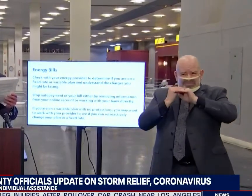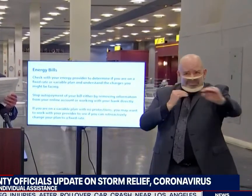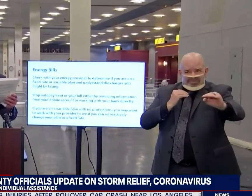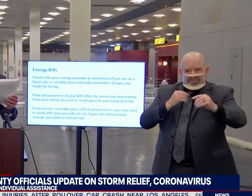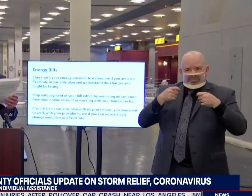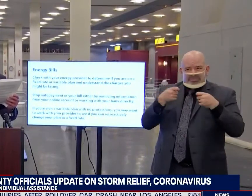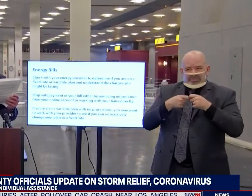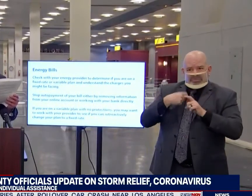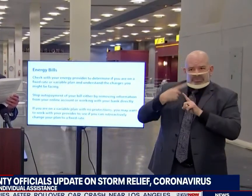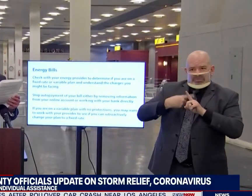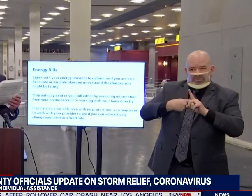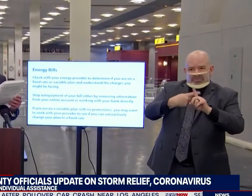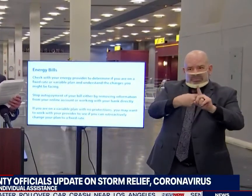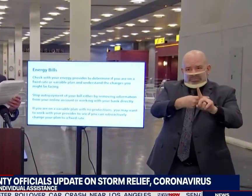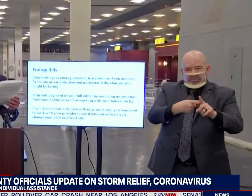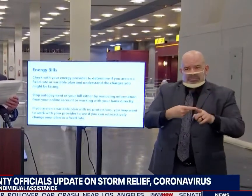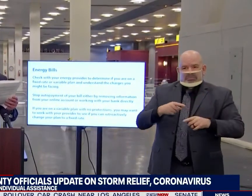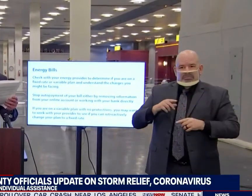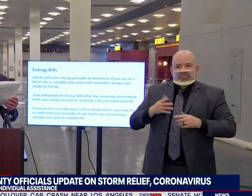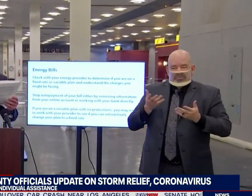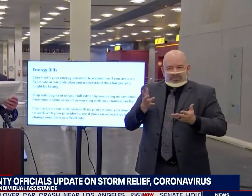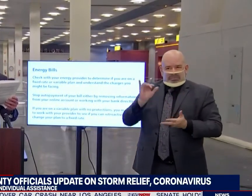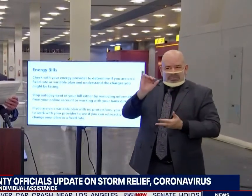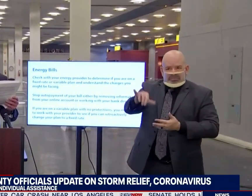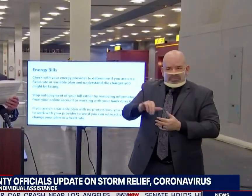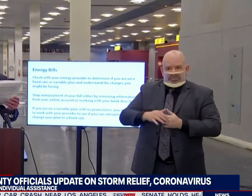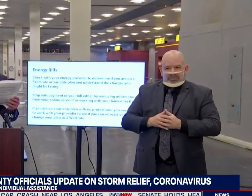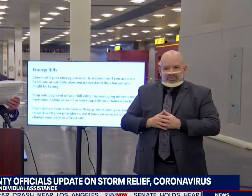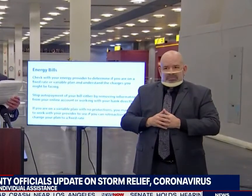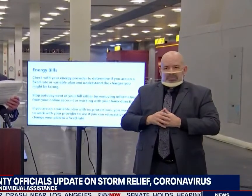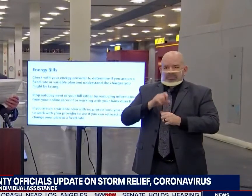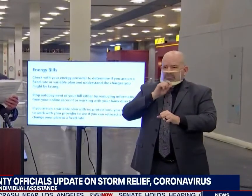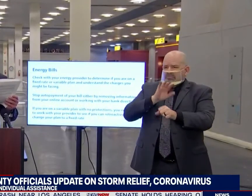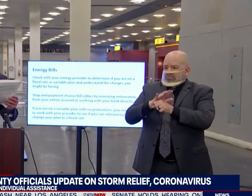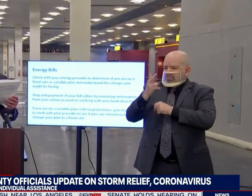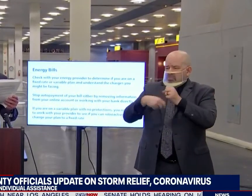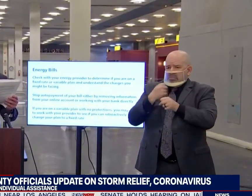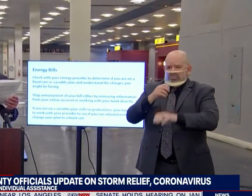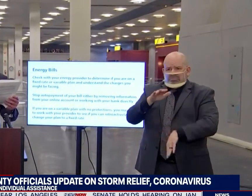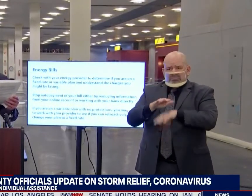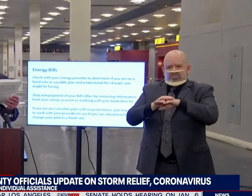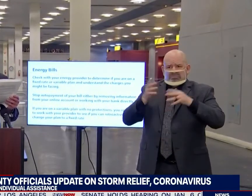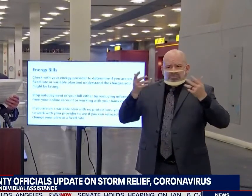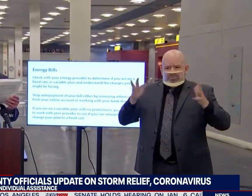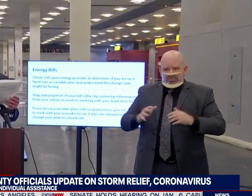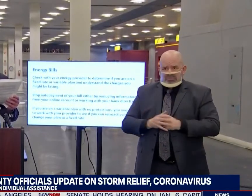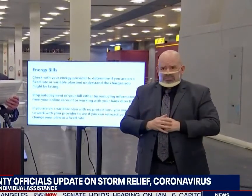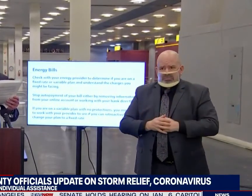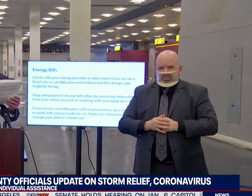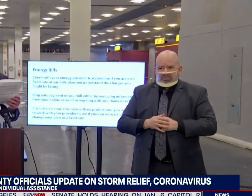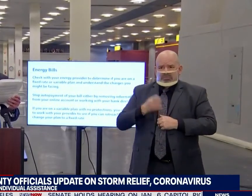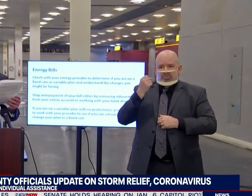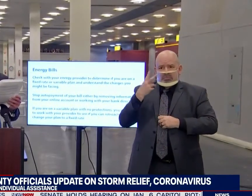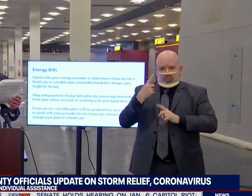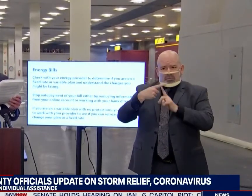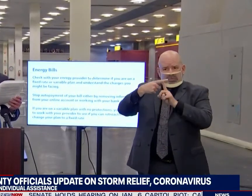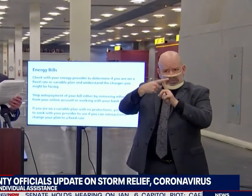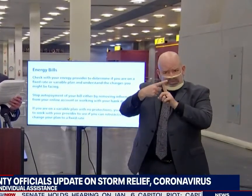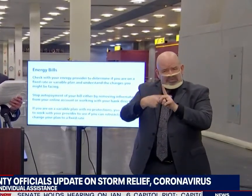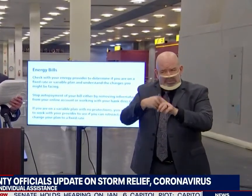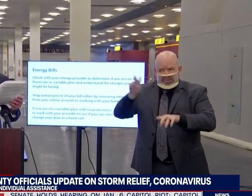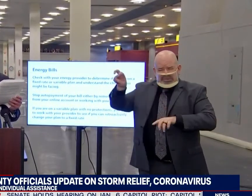longer, but a 12month fixed uh rate plan. The fixed rate plans are a little high right now